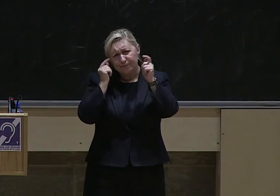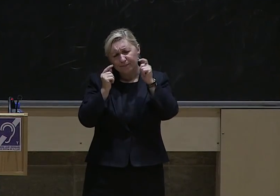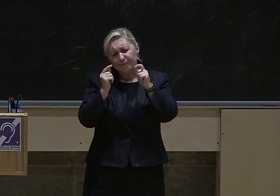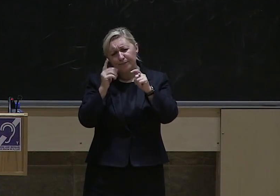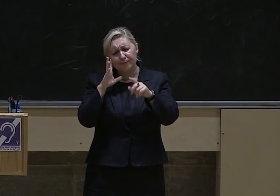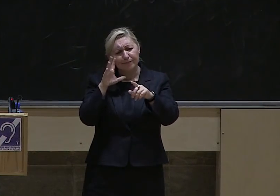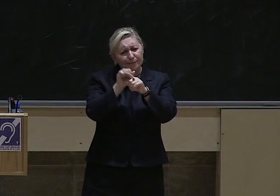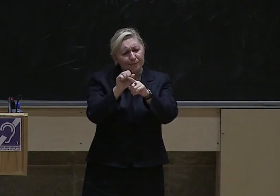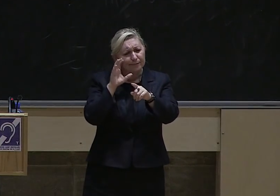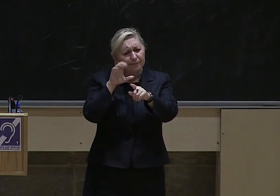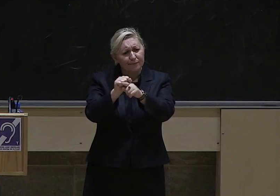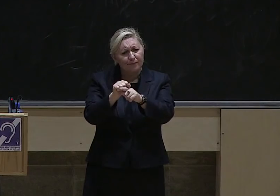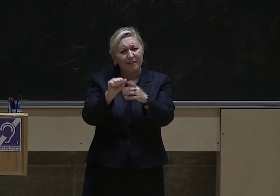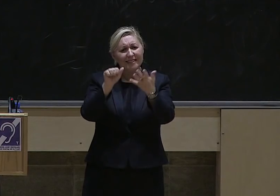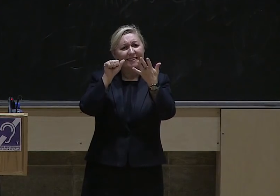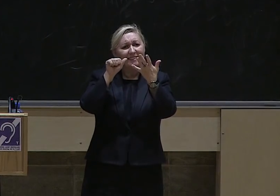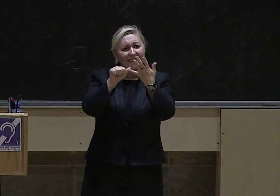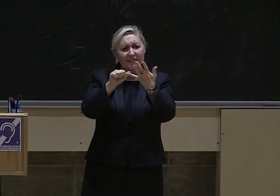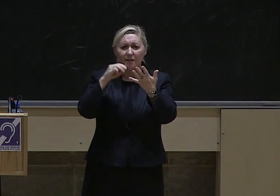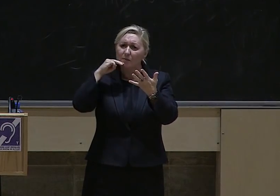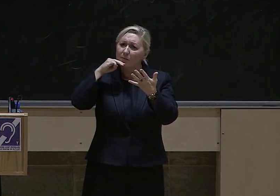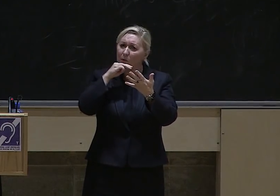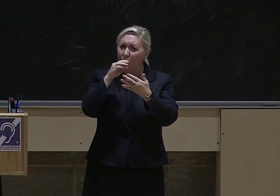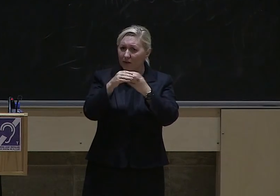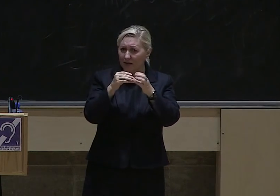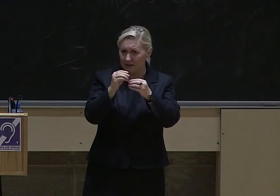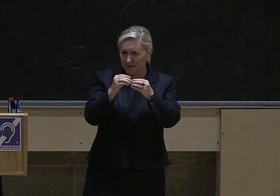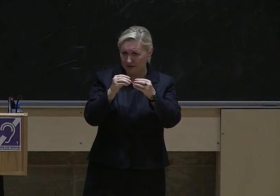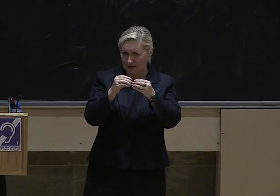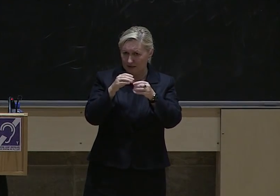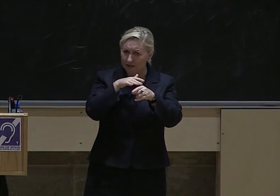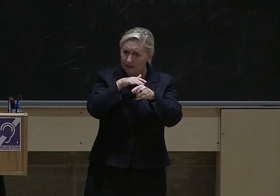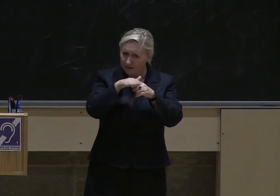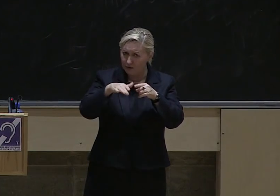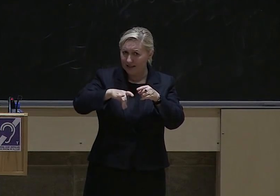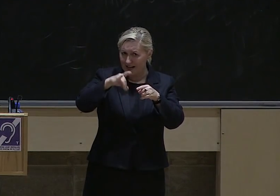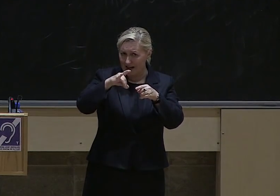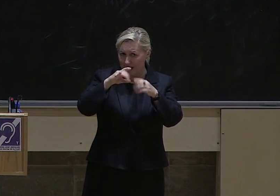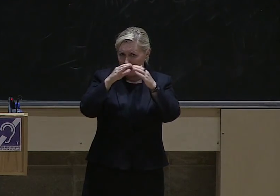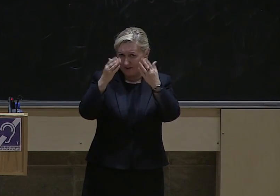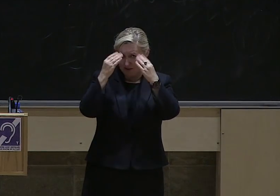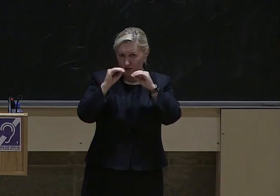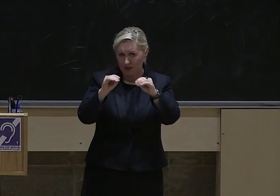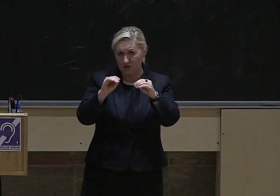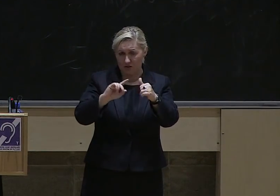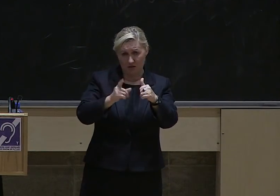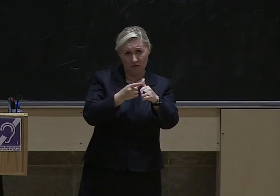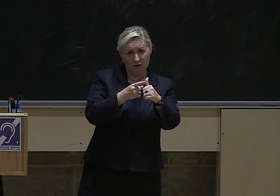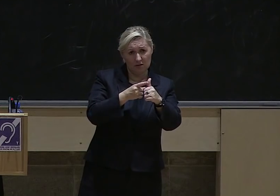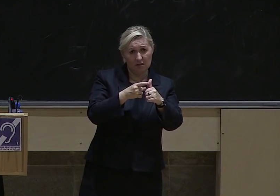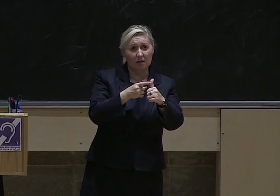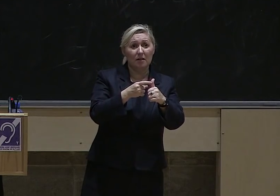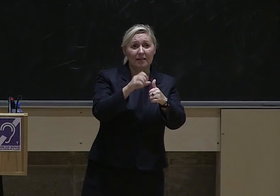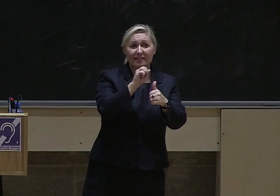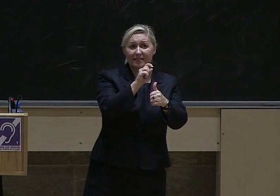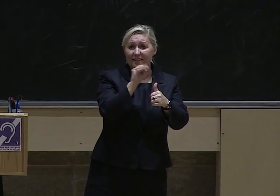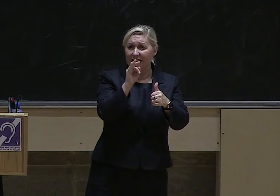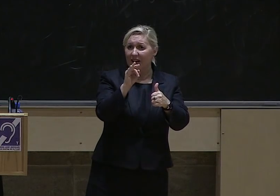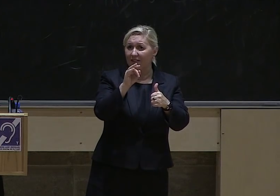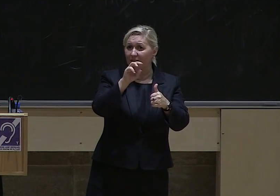education. First, there's increased staff and student mobility, with people and projects moving rapidly